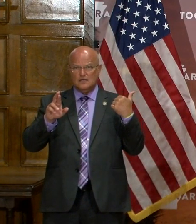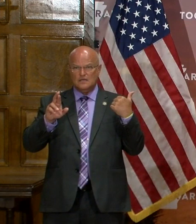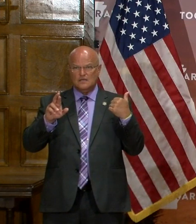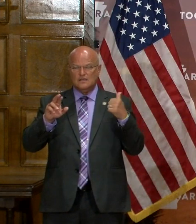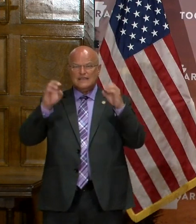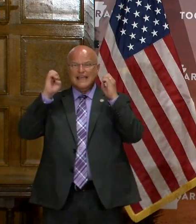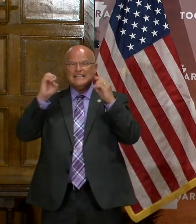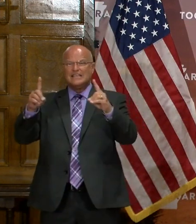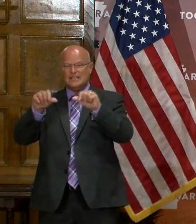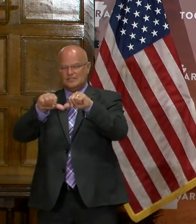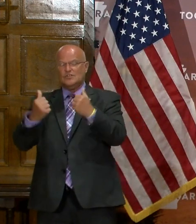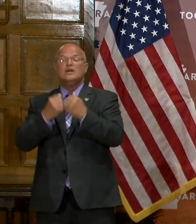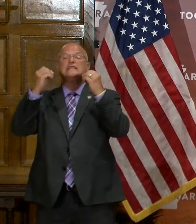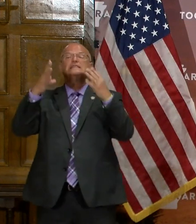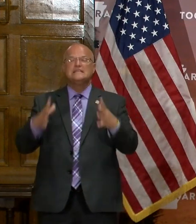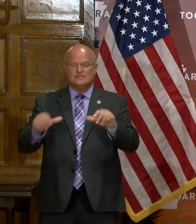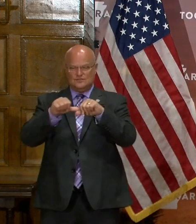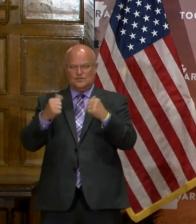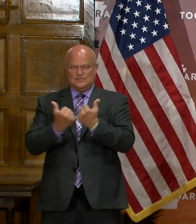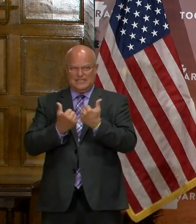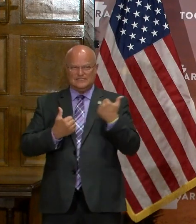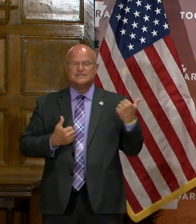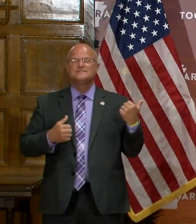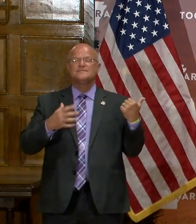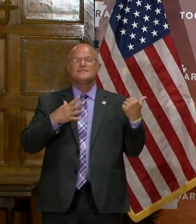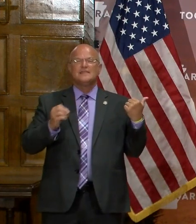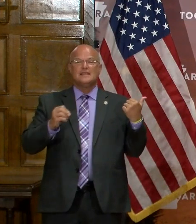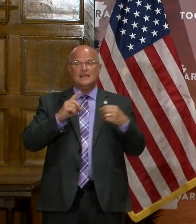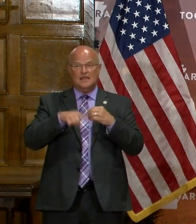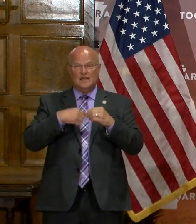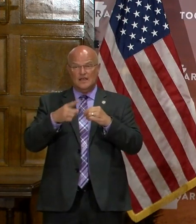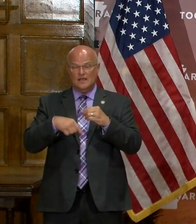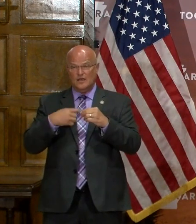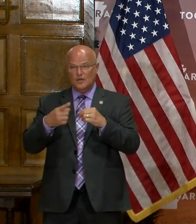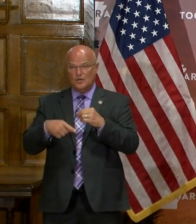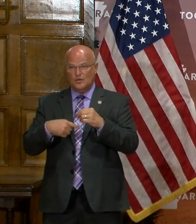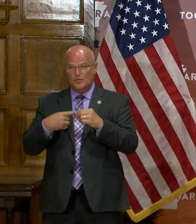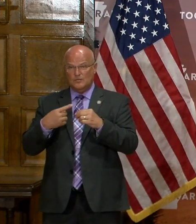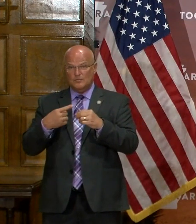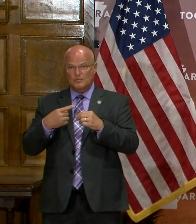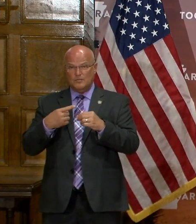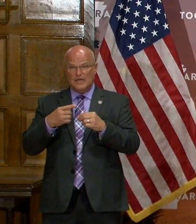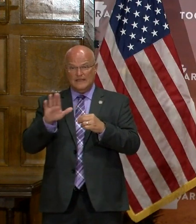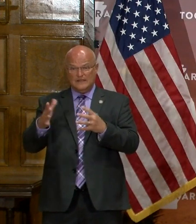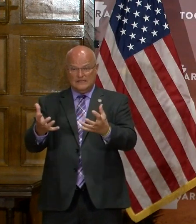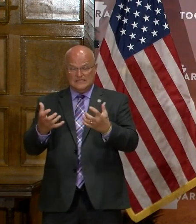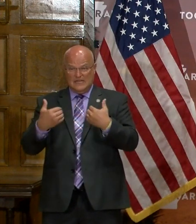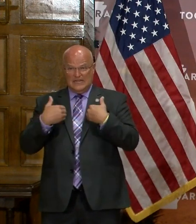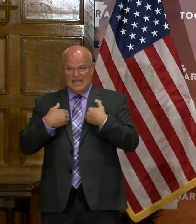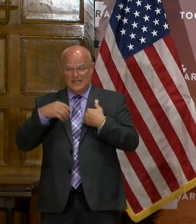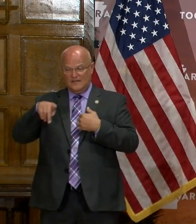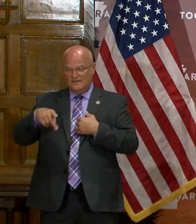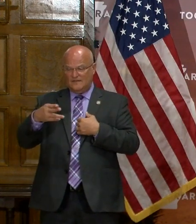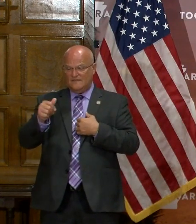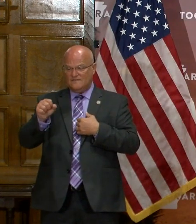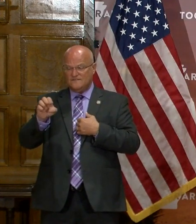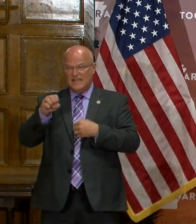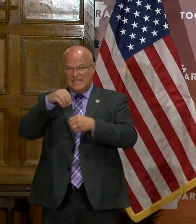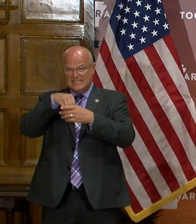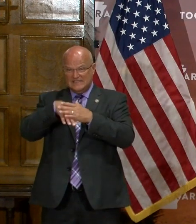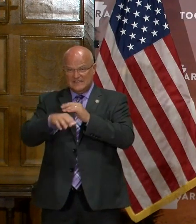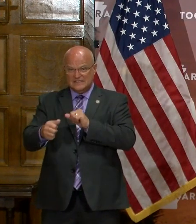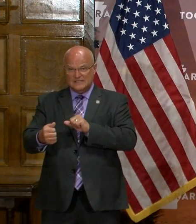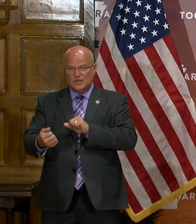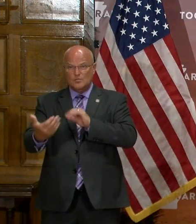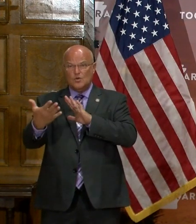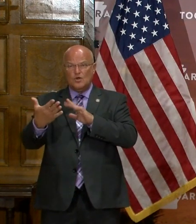Education Association, sorry, teachers. All right. And about their desire to have a phased-in approach here in